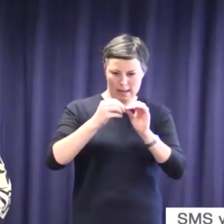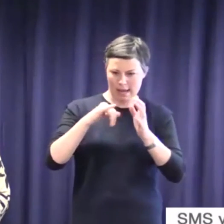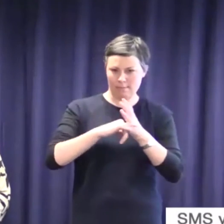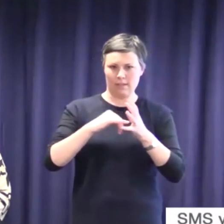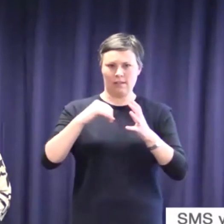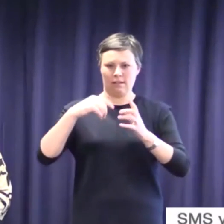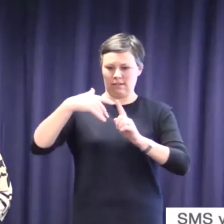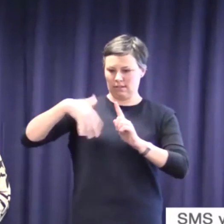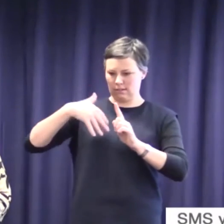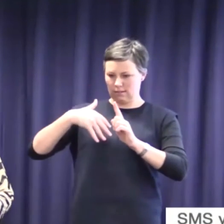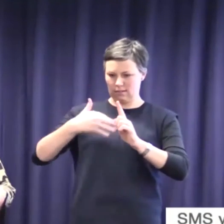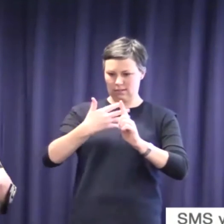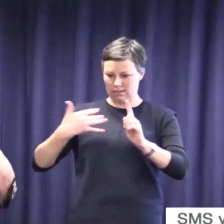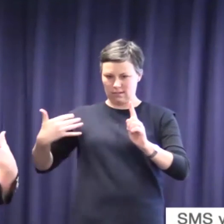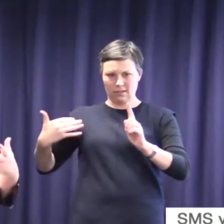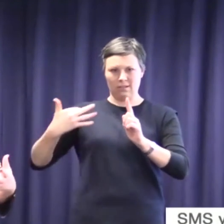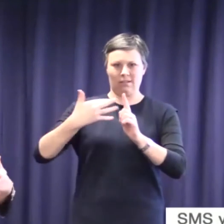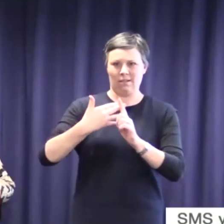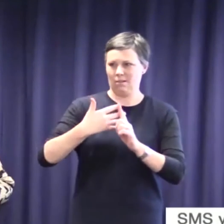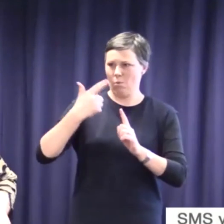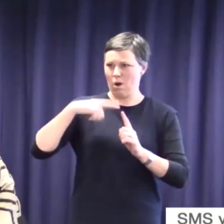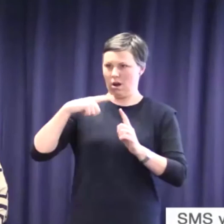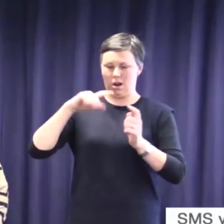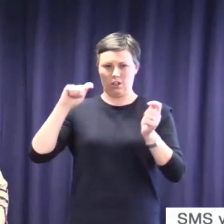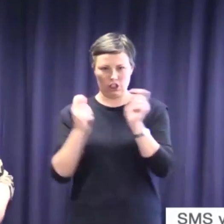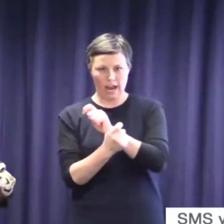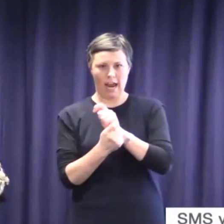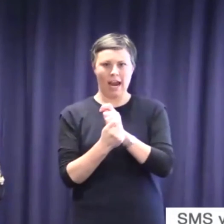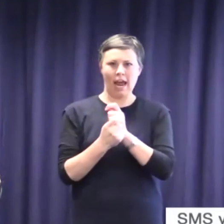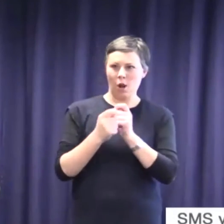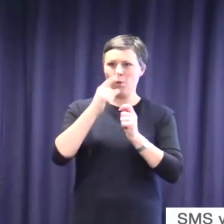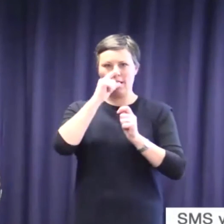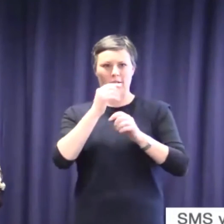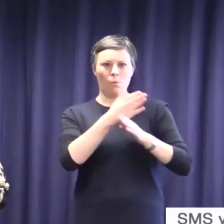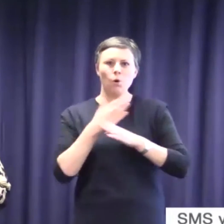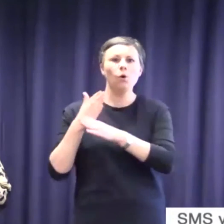what's been occurring and hopefully what we can do going forward.